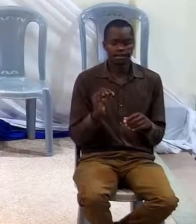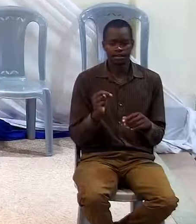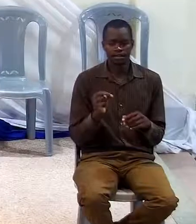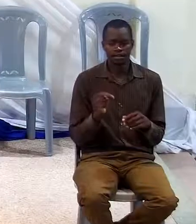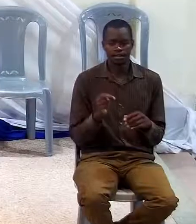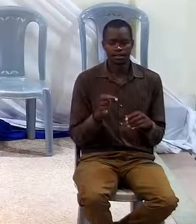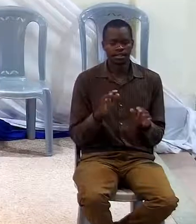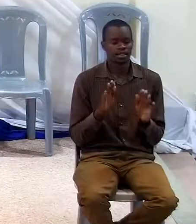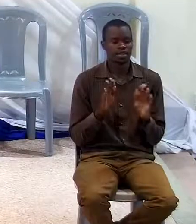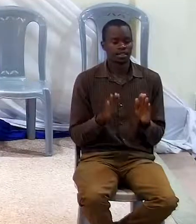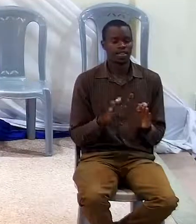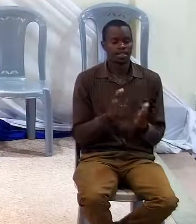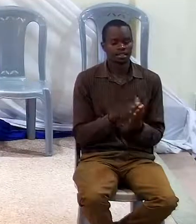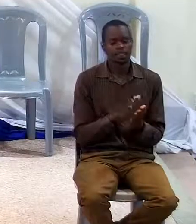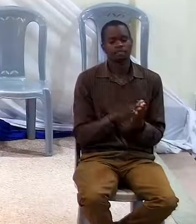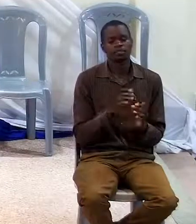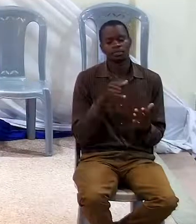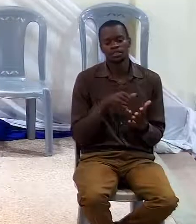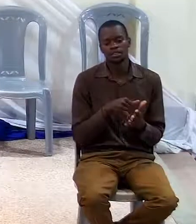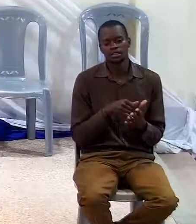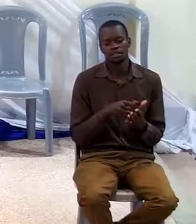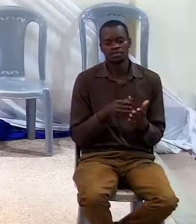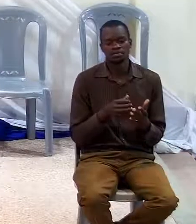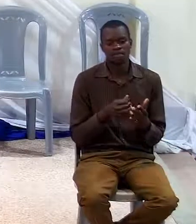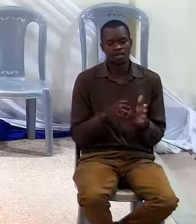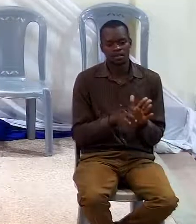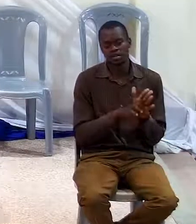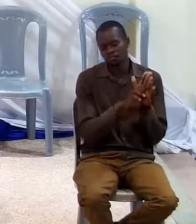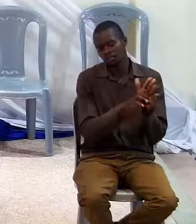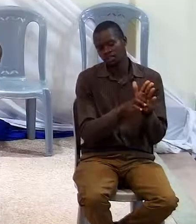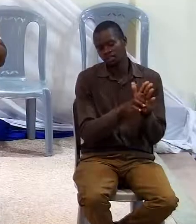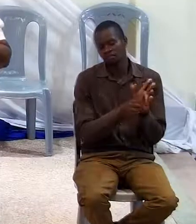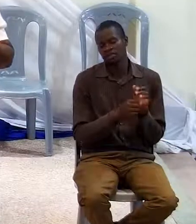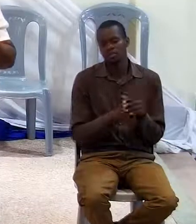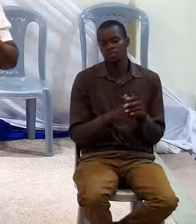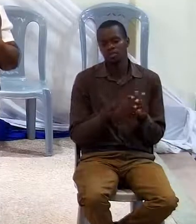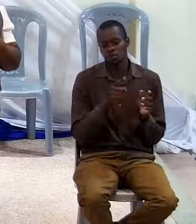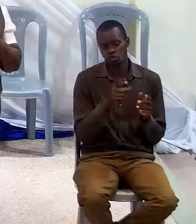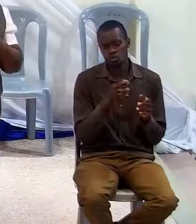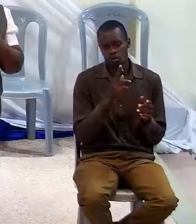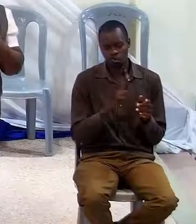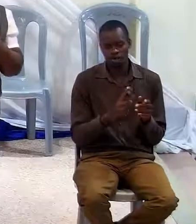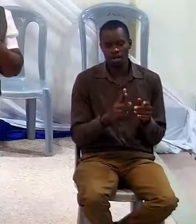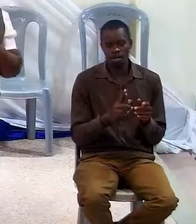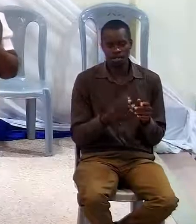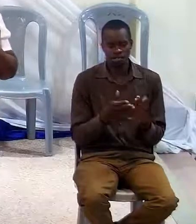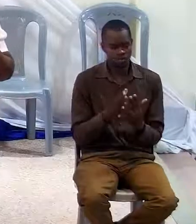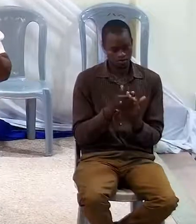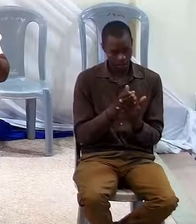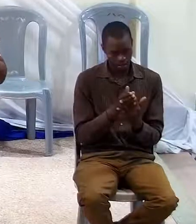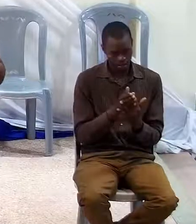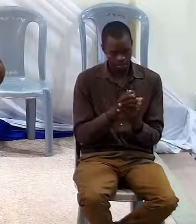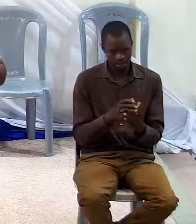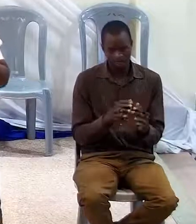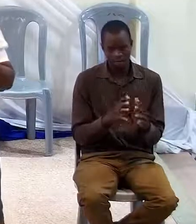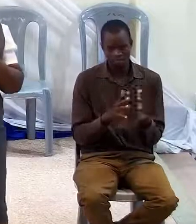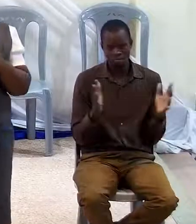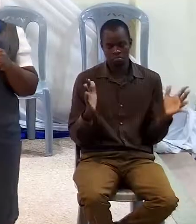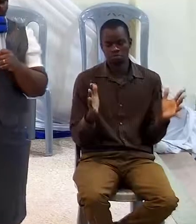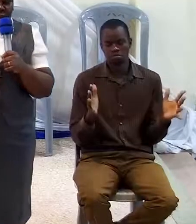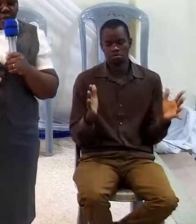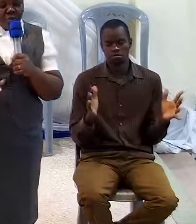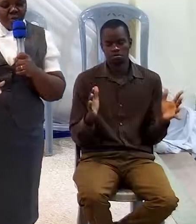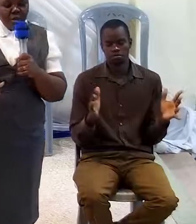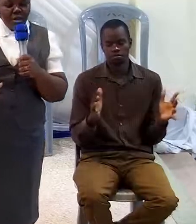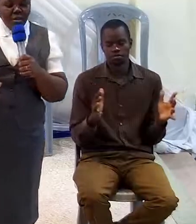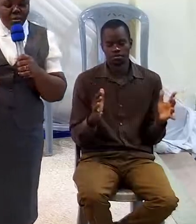for example, you realize that you are within the category of overweight, obesity, then you decide that now, my strategy